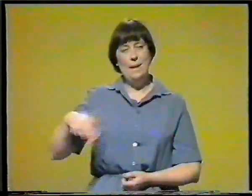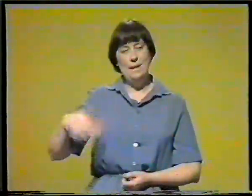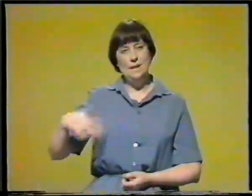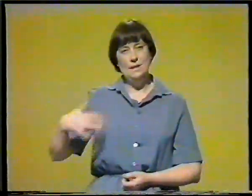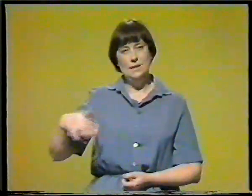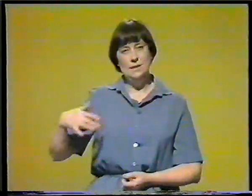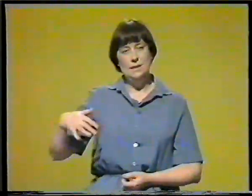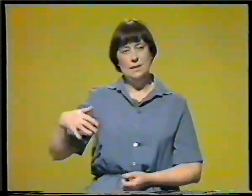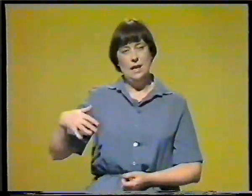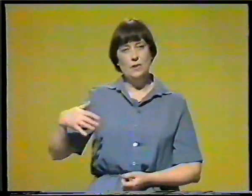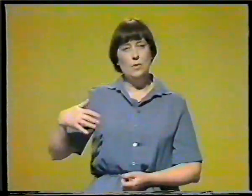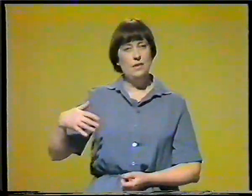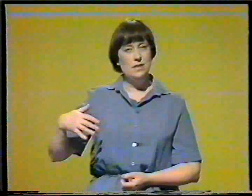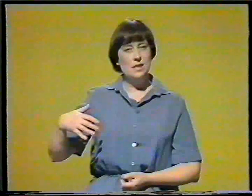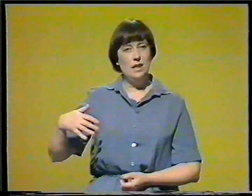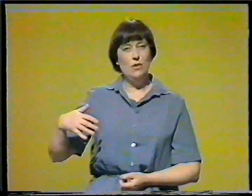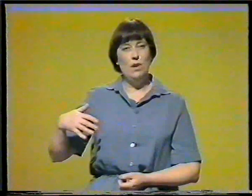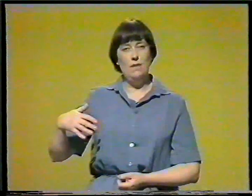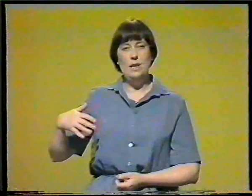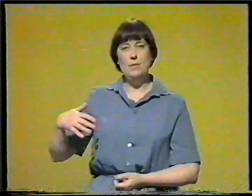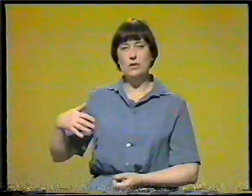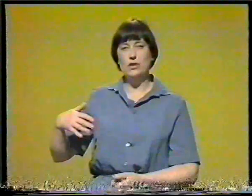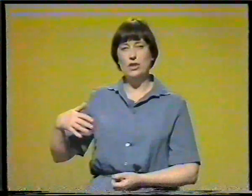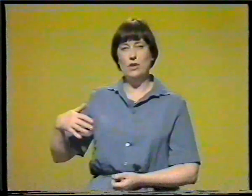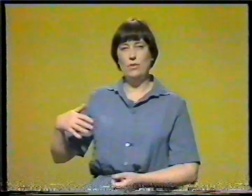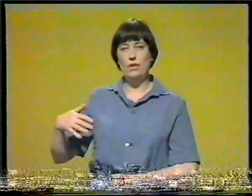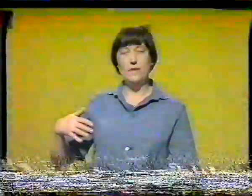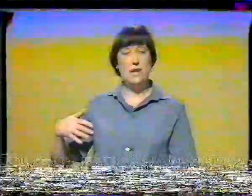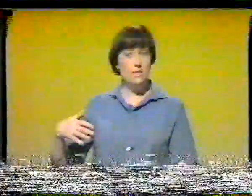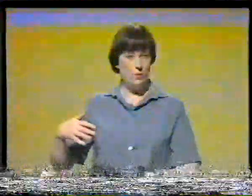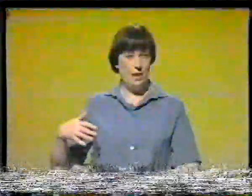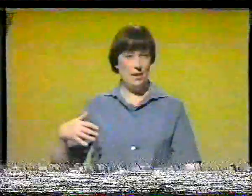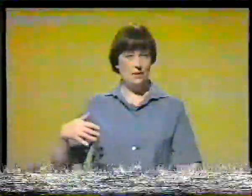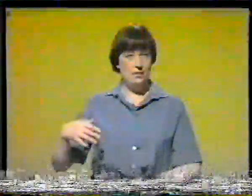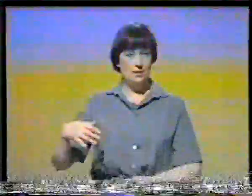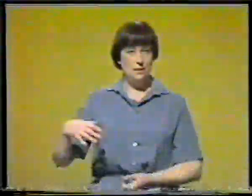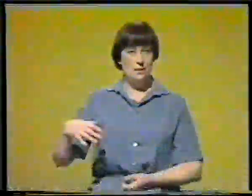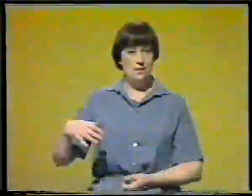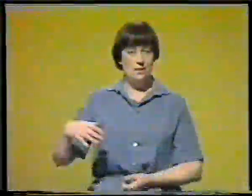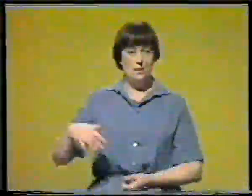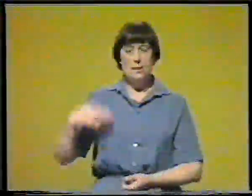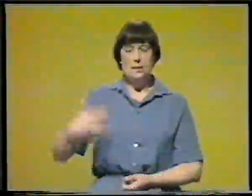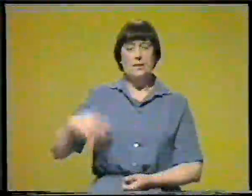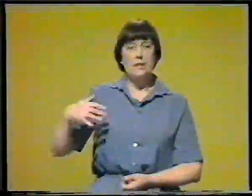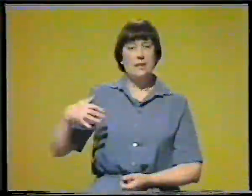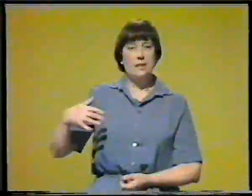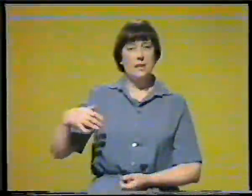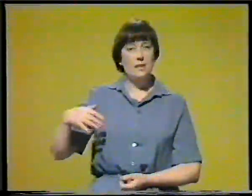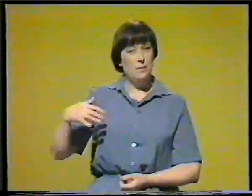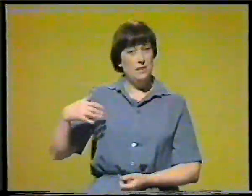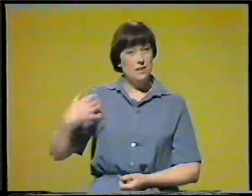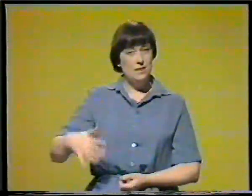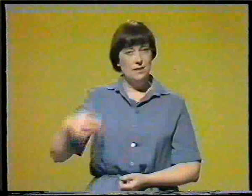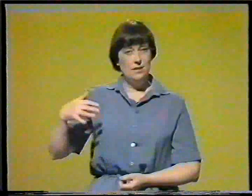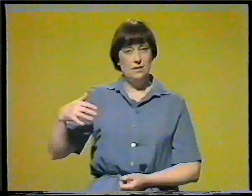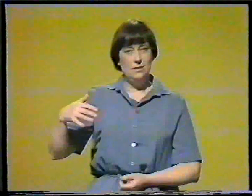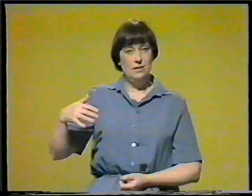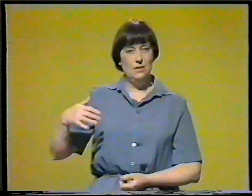Pain. And with this sign, you are able to show kind of pain. It can be intermittent